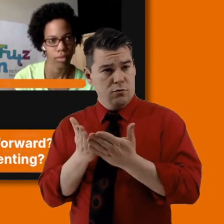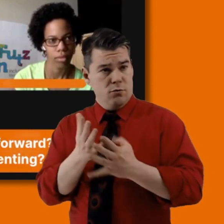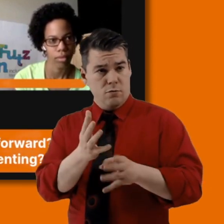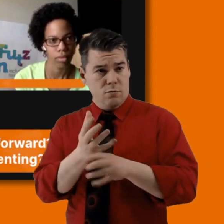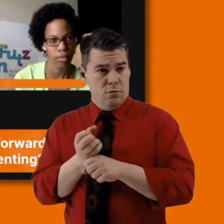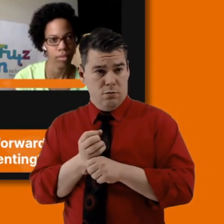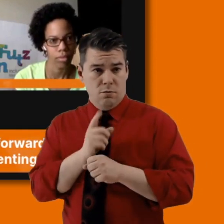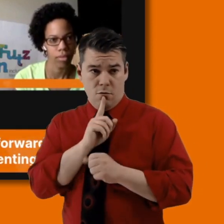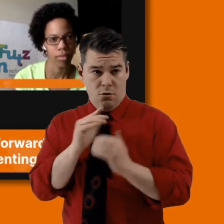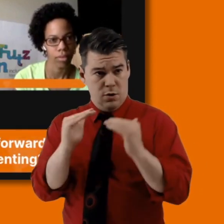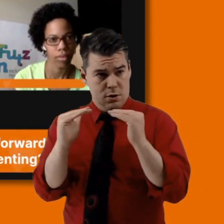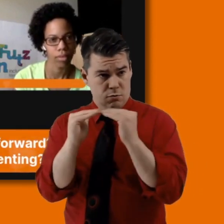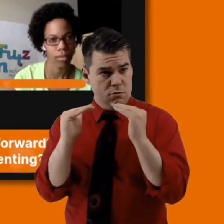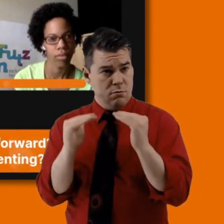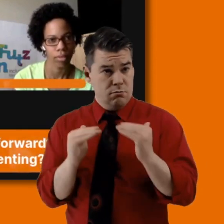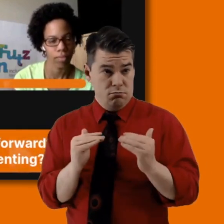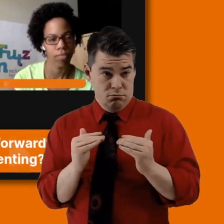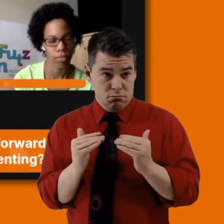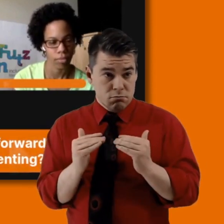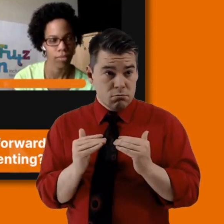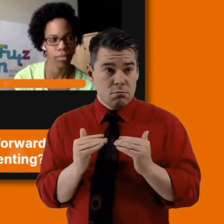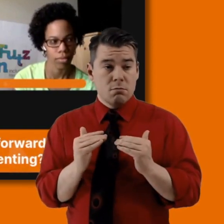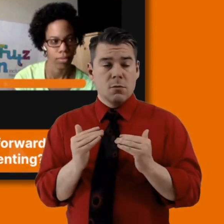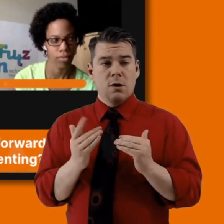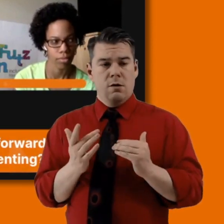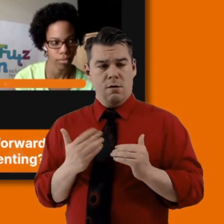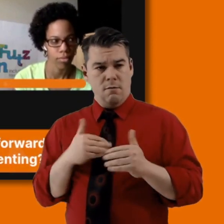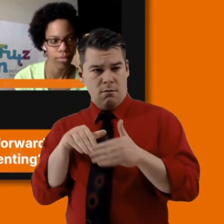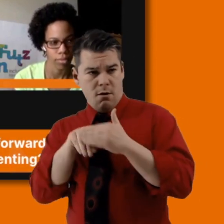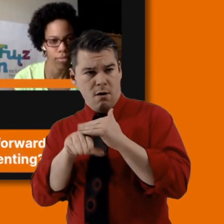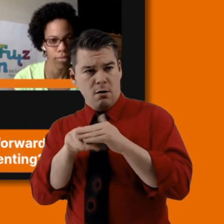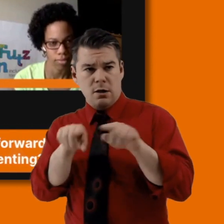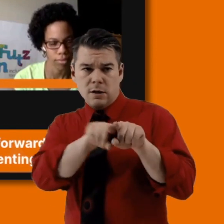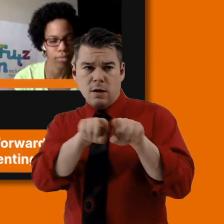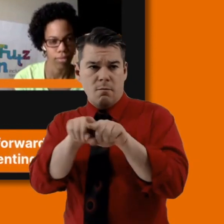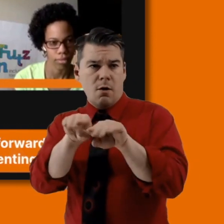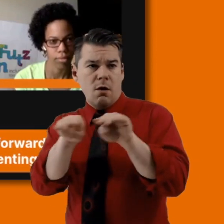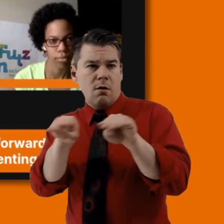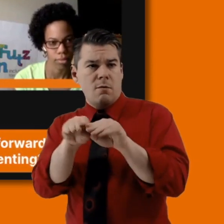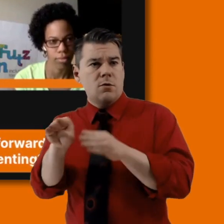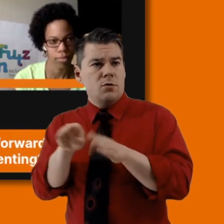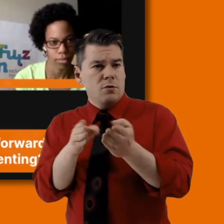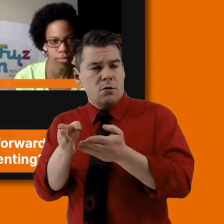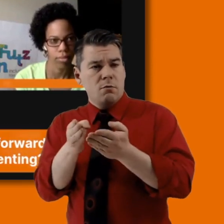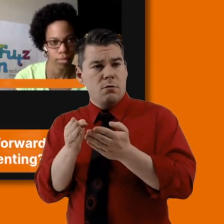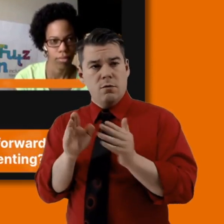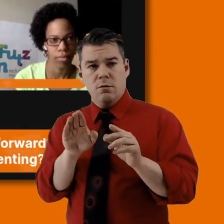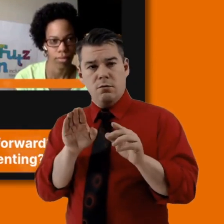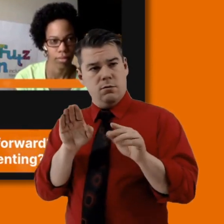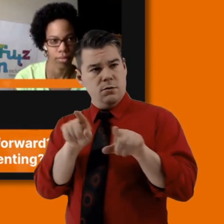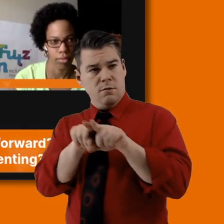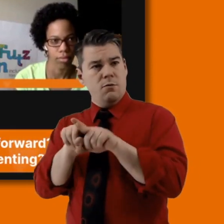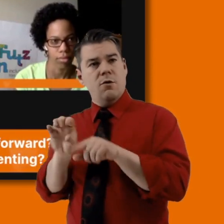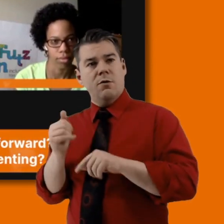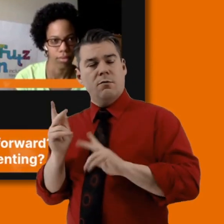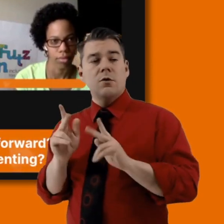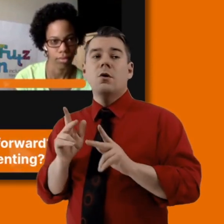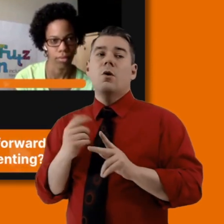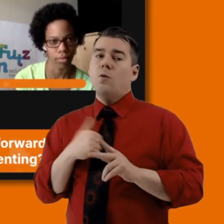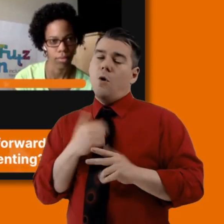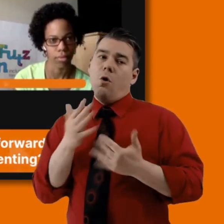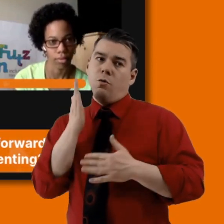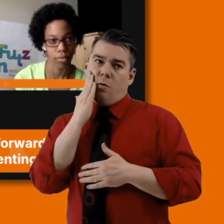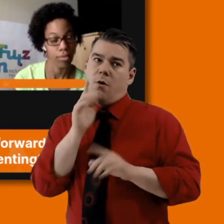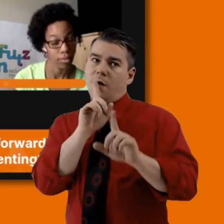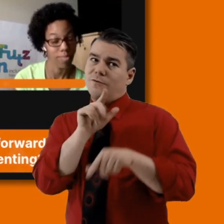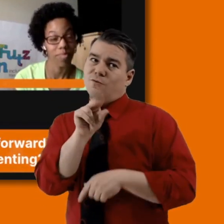receive are equitable and that they have access to the same level of service as somebody else? And we already know the answer to that is